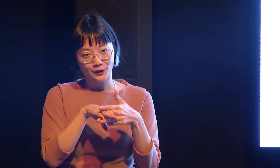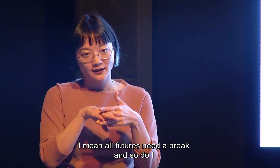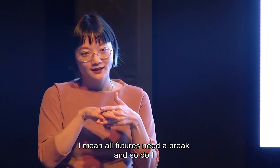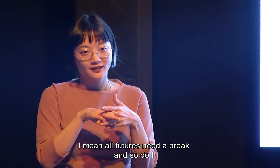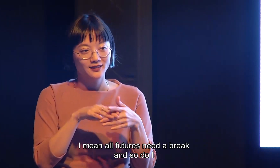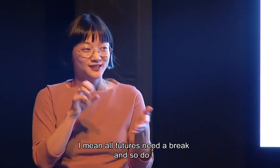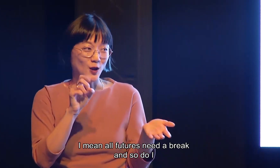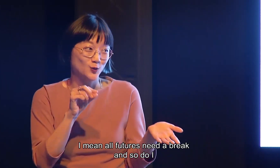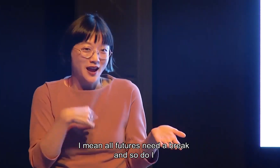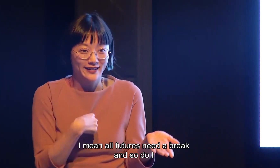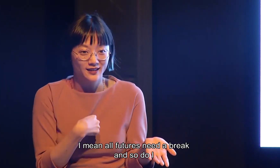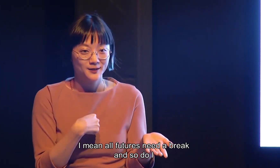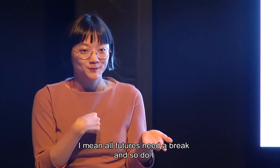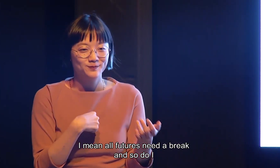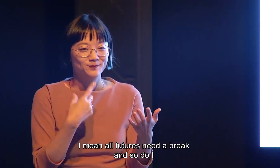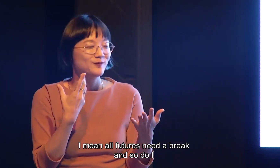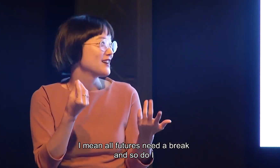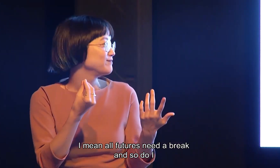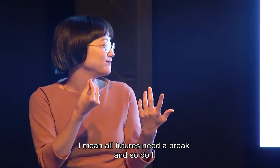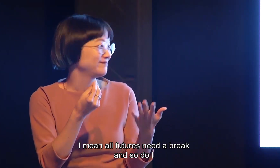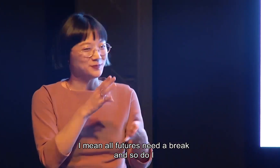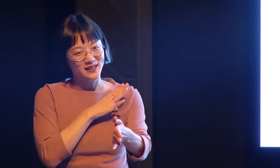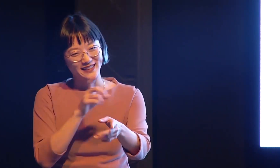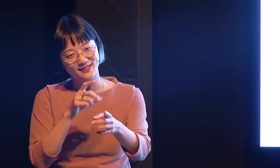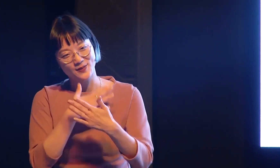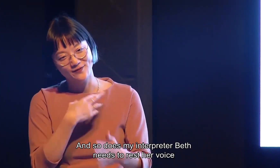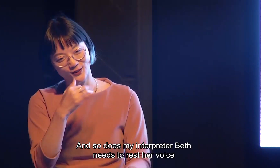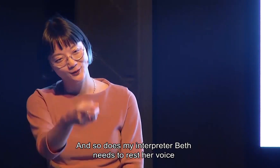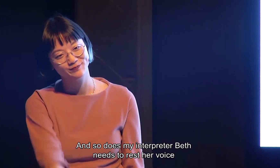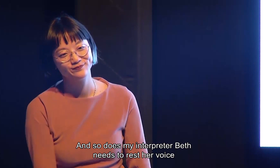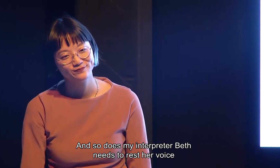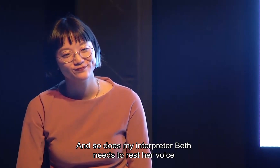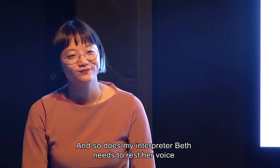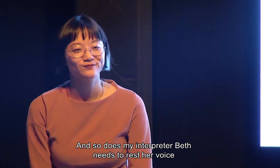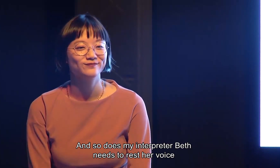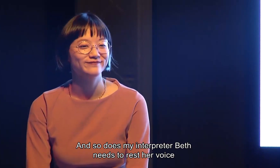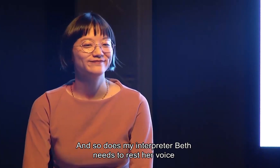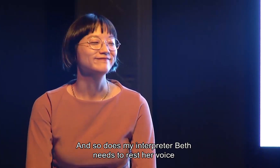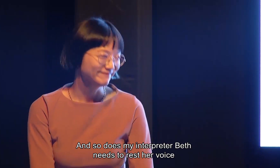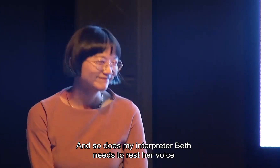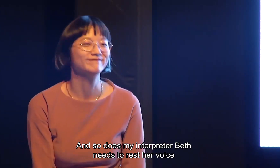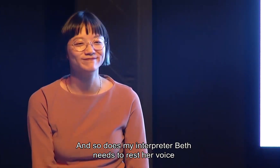I mean, all futures need a break, and so do I. And so does my interpreter, Beth. She needs to rest her voice.